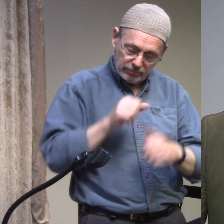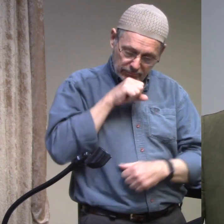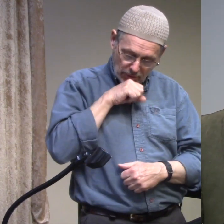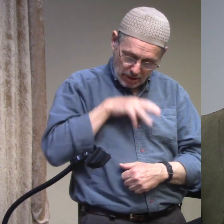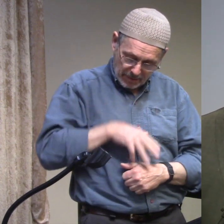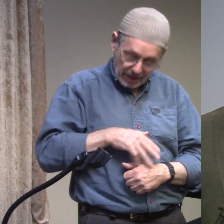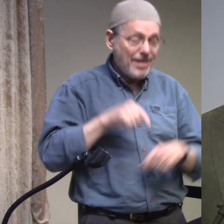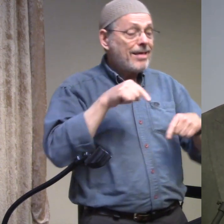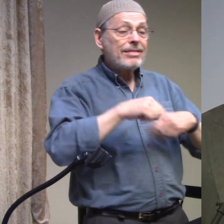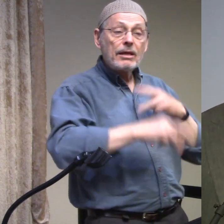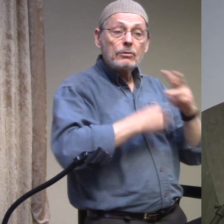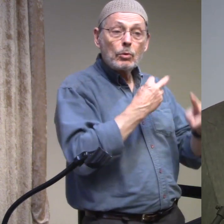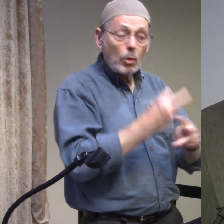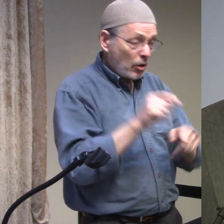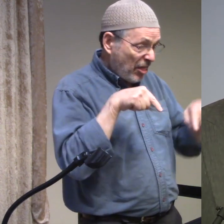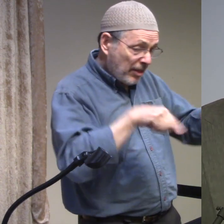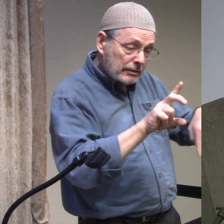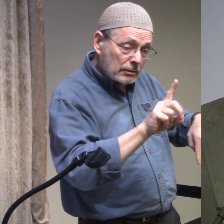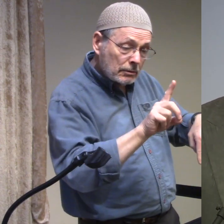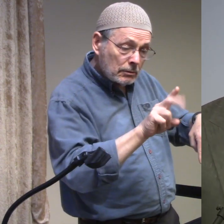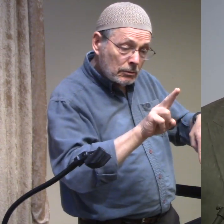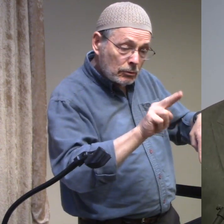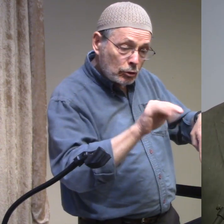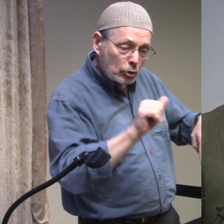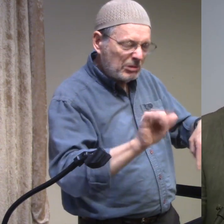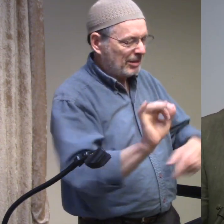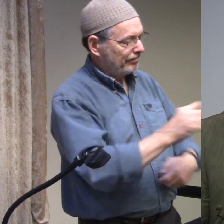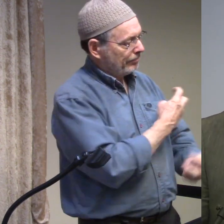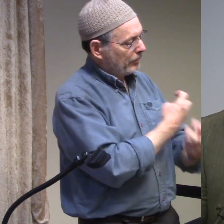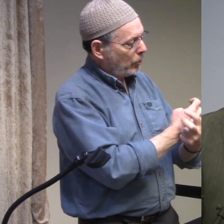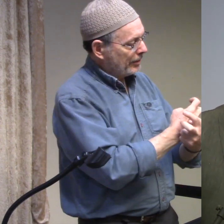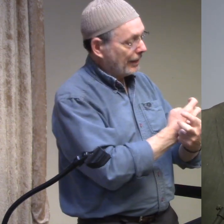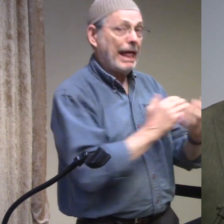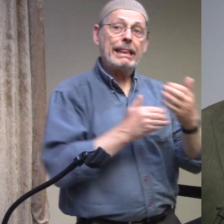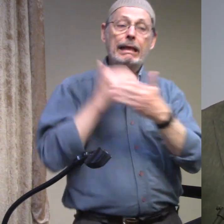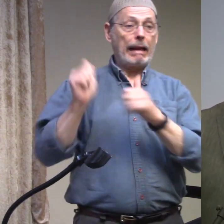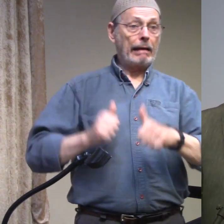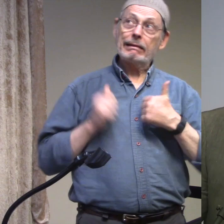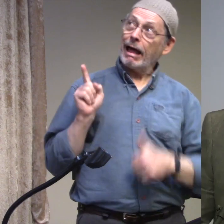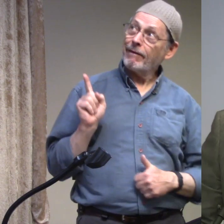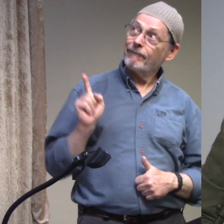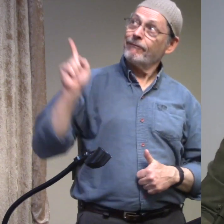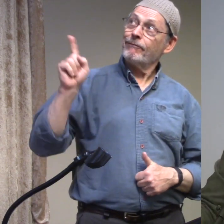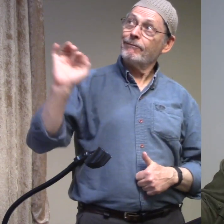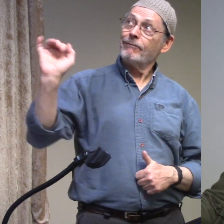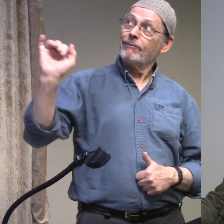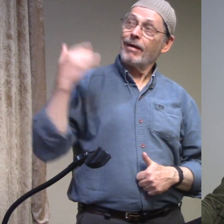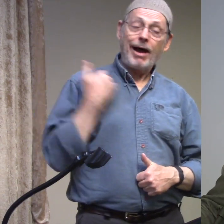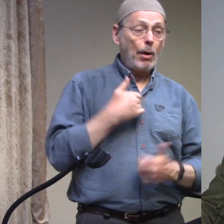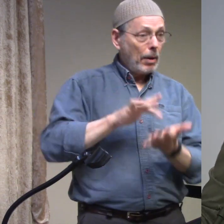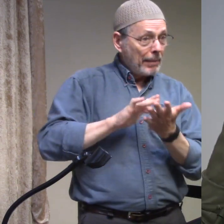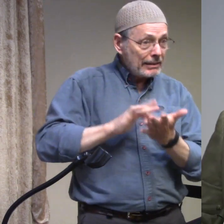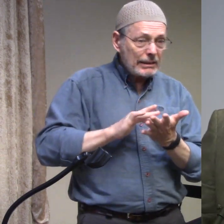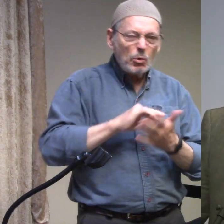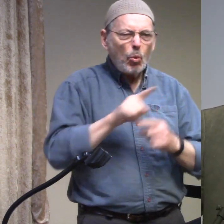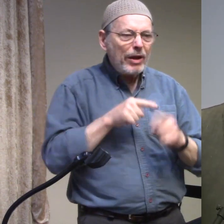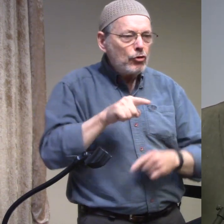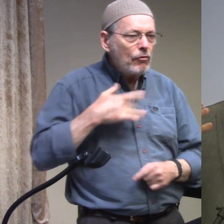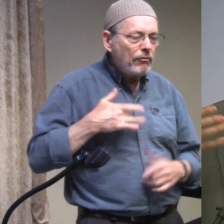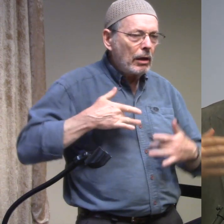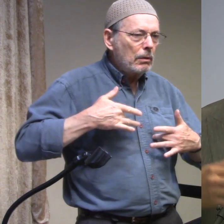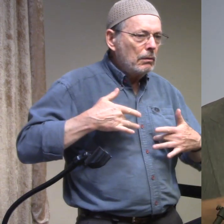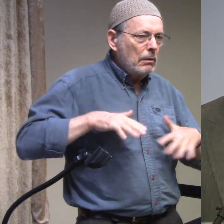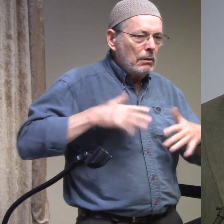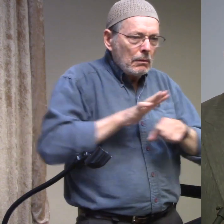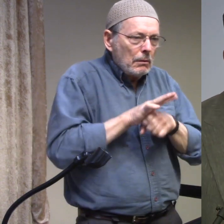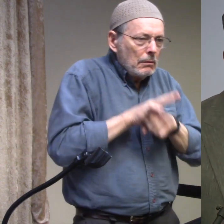This world, this dunya is poison, and the next life is medicine. And when we're feeling stress and anxiety, we